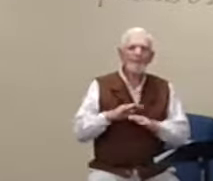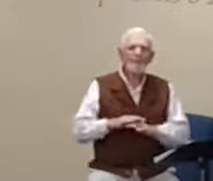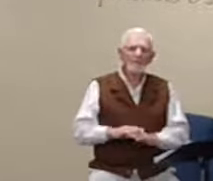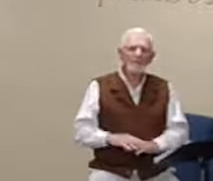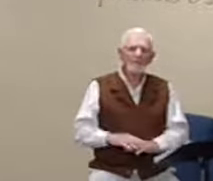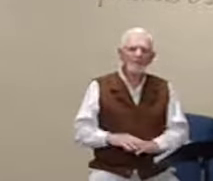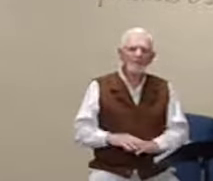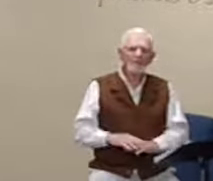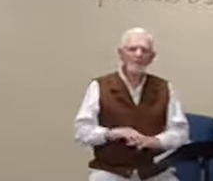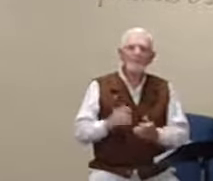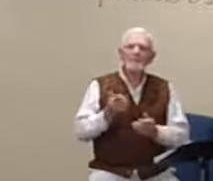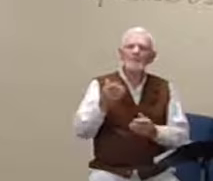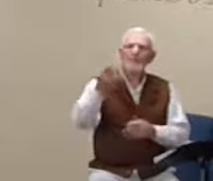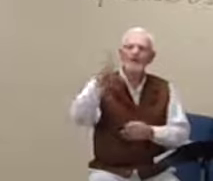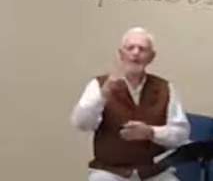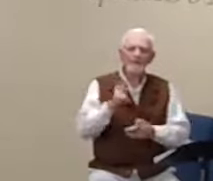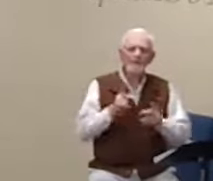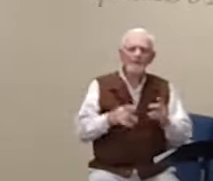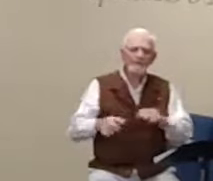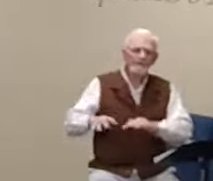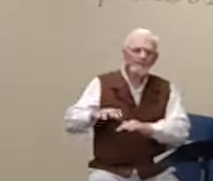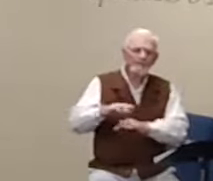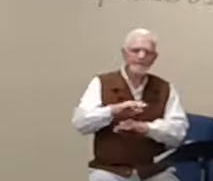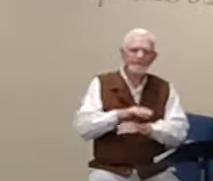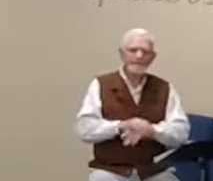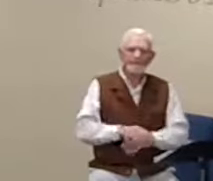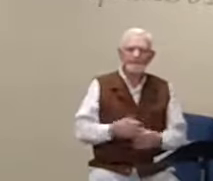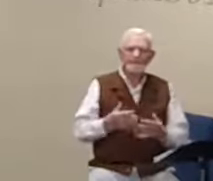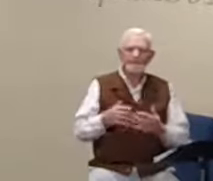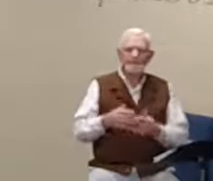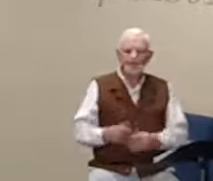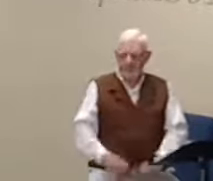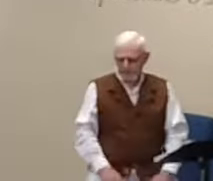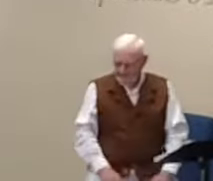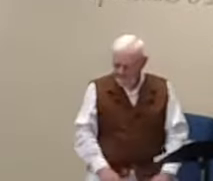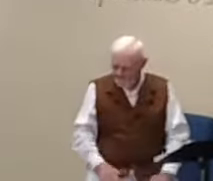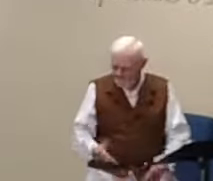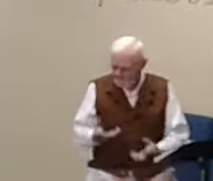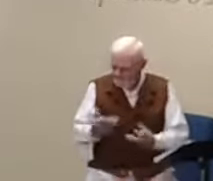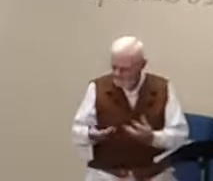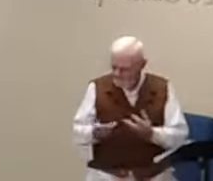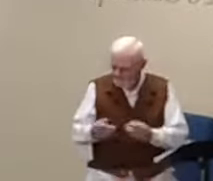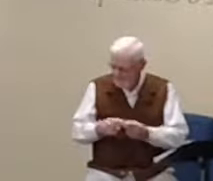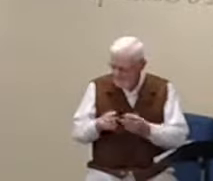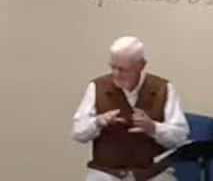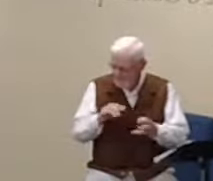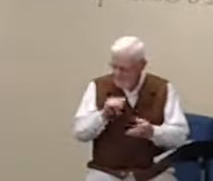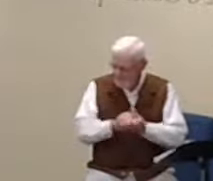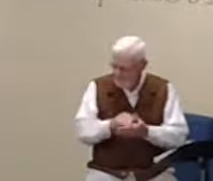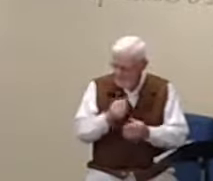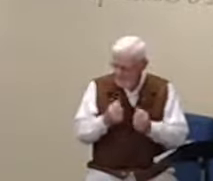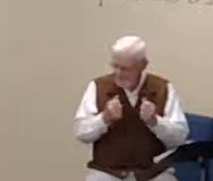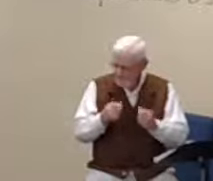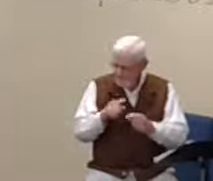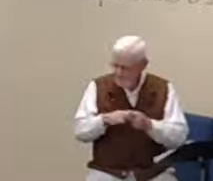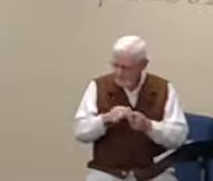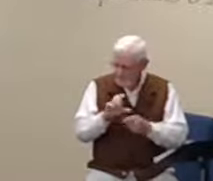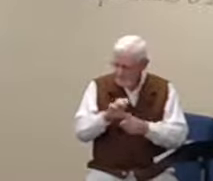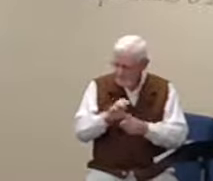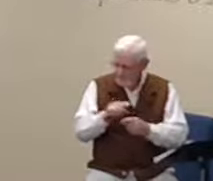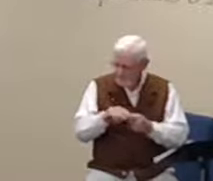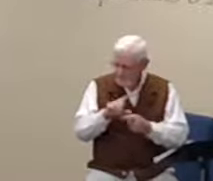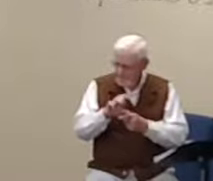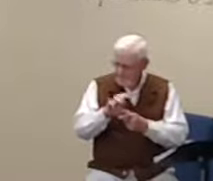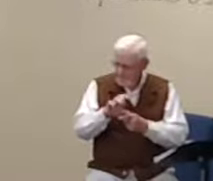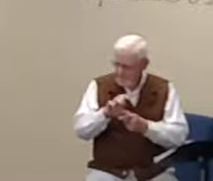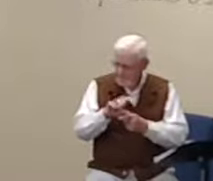around God's people. And so anyway, that's what we're here to do when we go from church to church. And